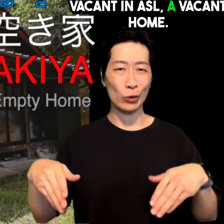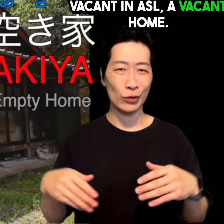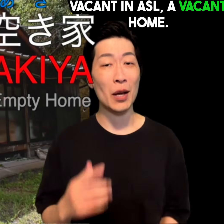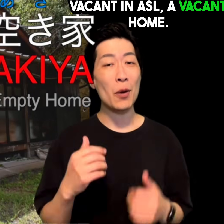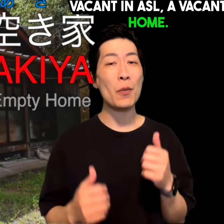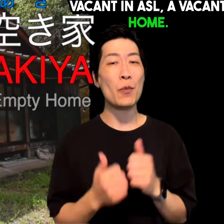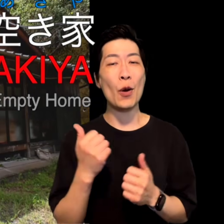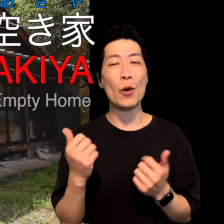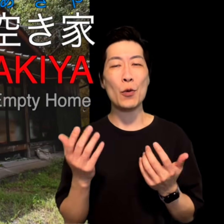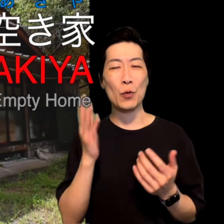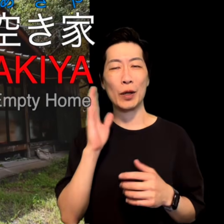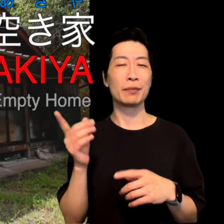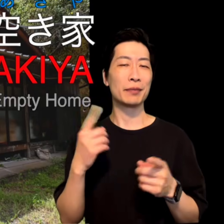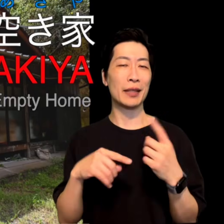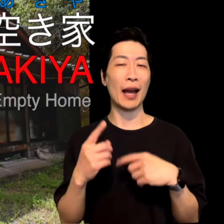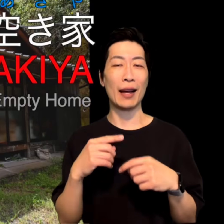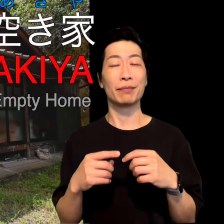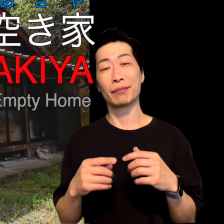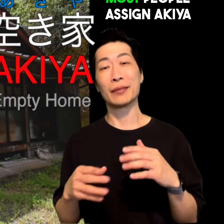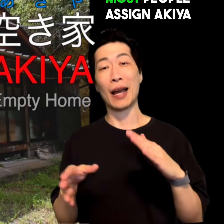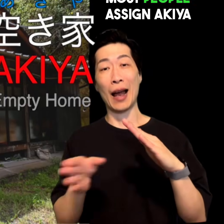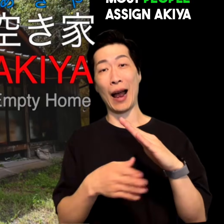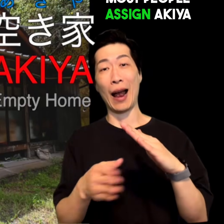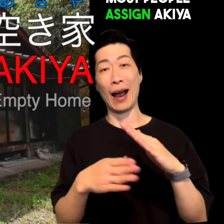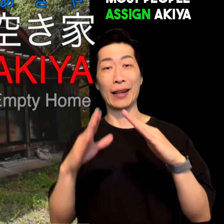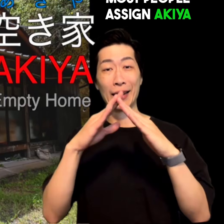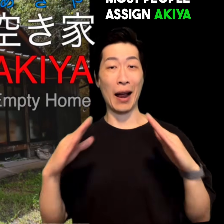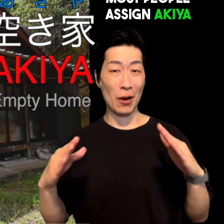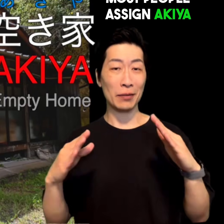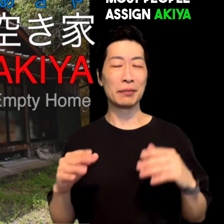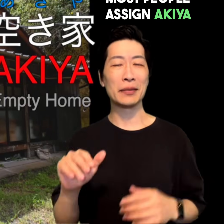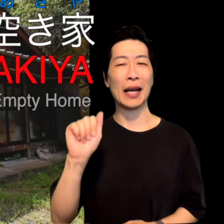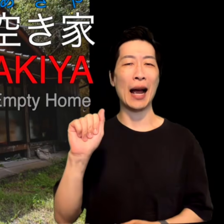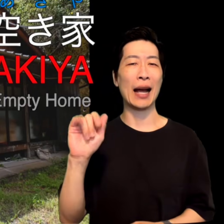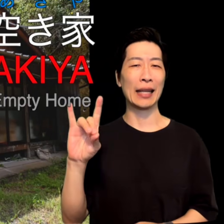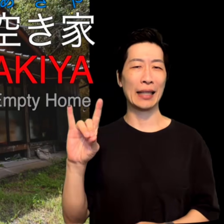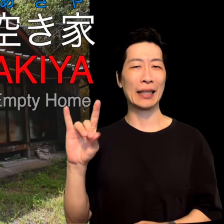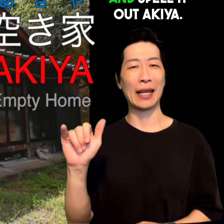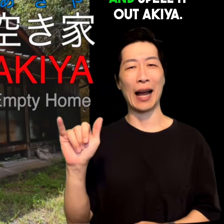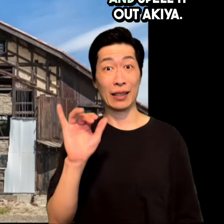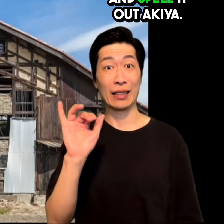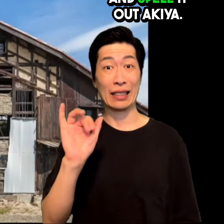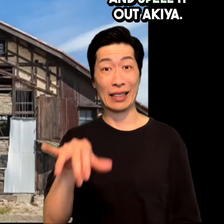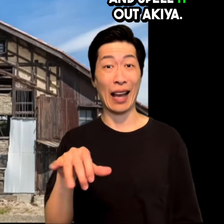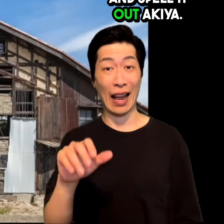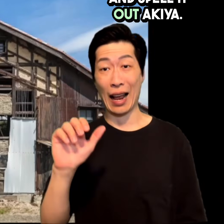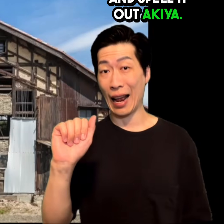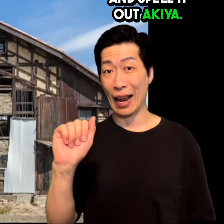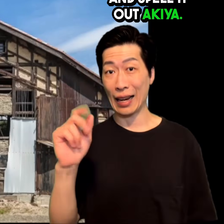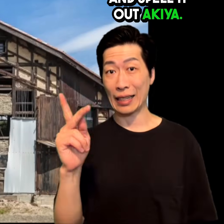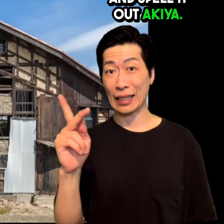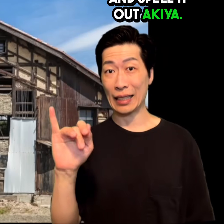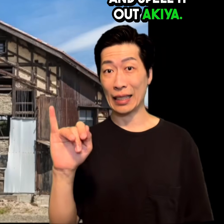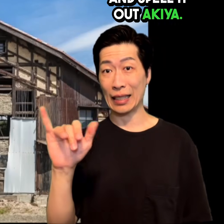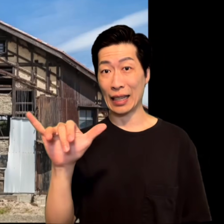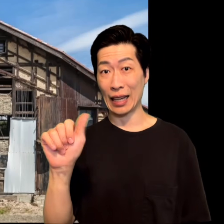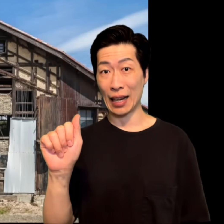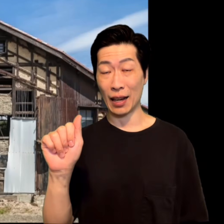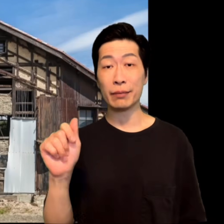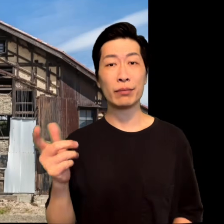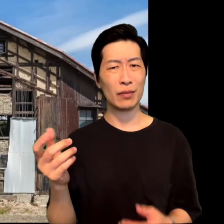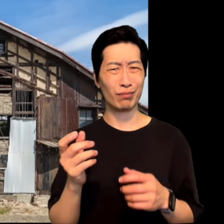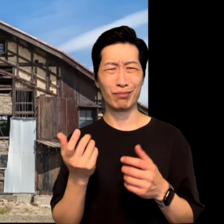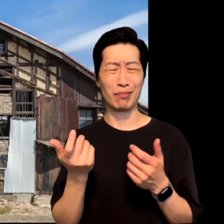ASL, a vacant home. Most people assign Akiya and spell it out, Akiya.